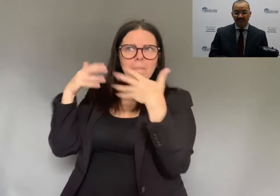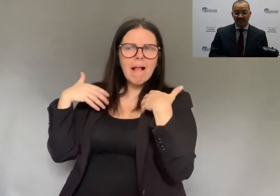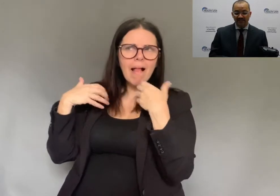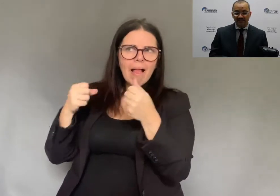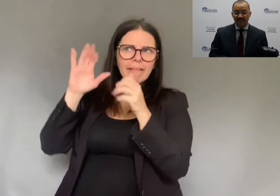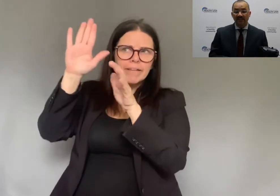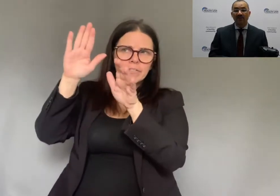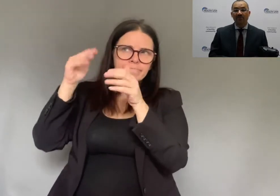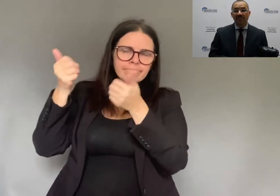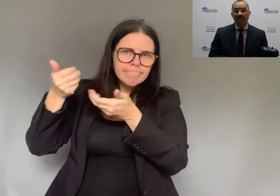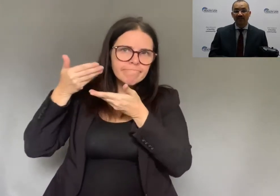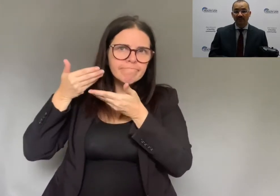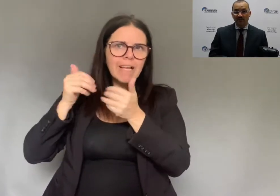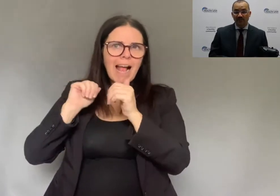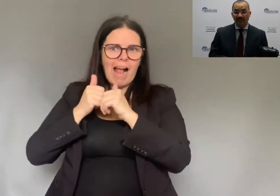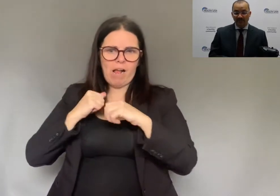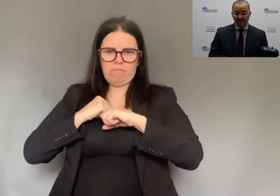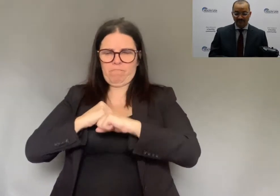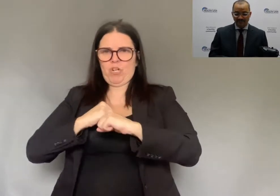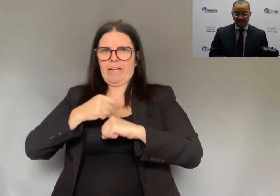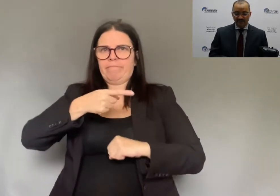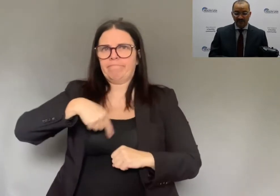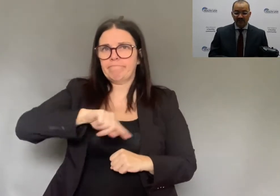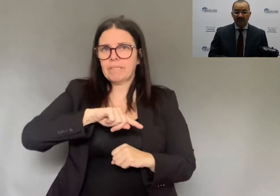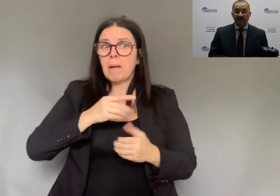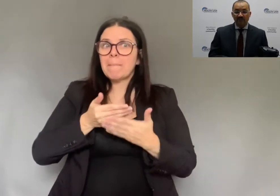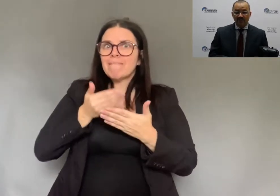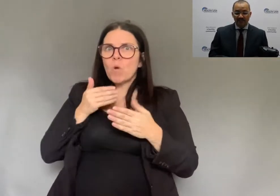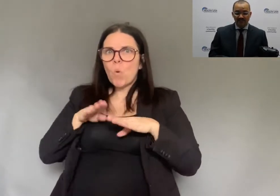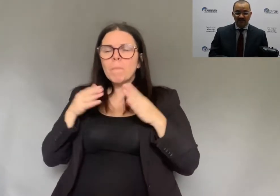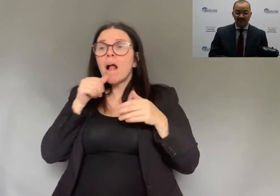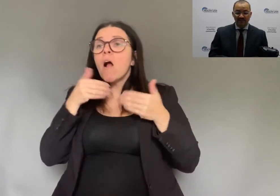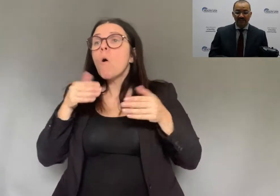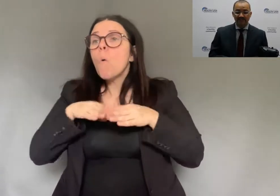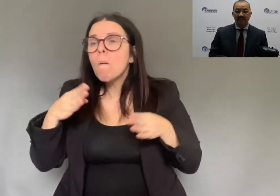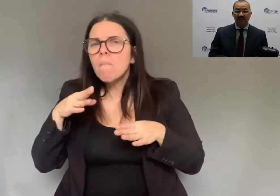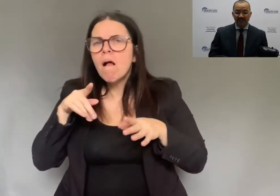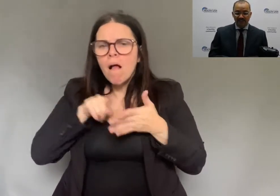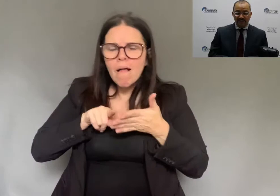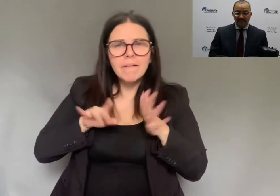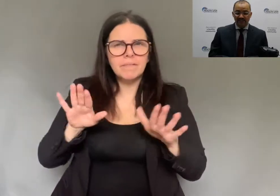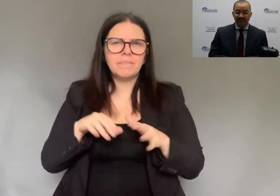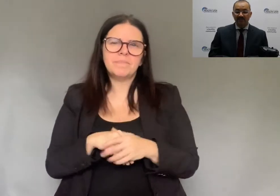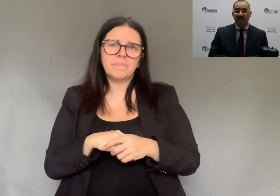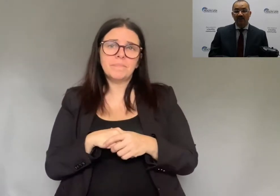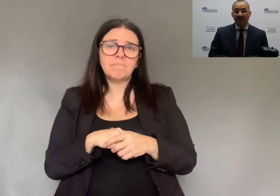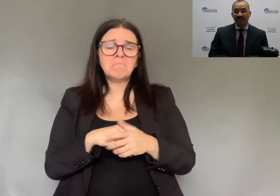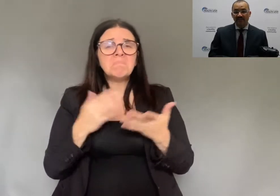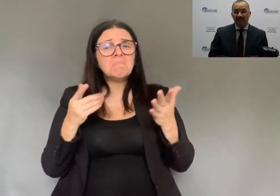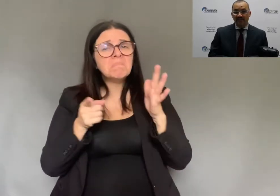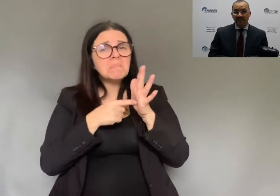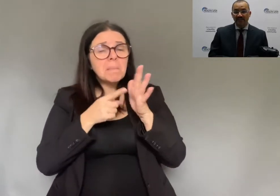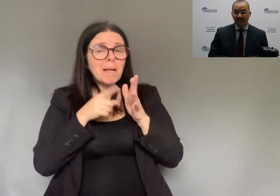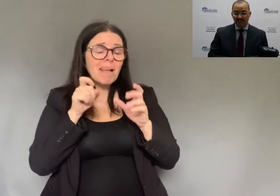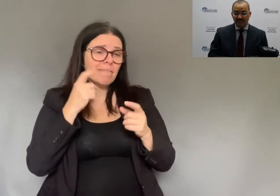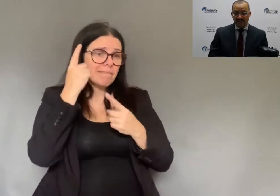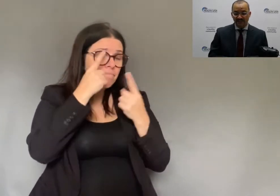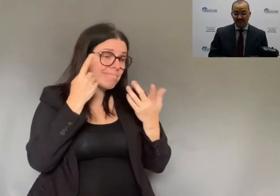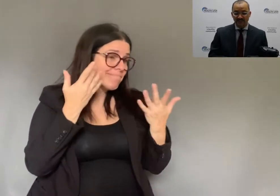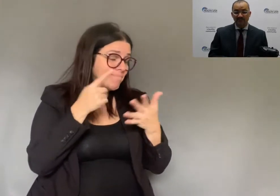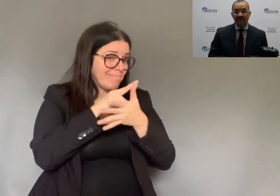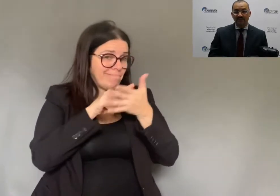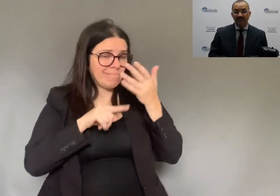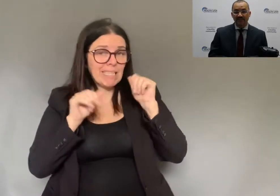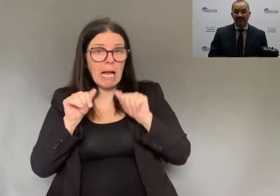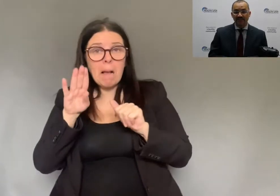of challenges prior to opening. Where possible, consider adjusting workplace policies and practices